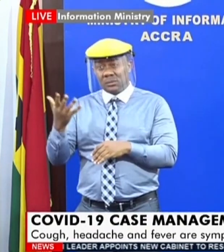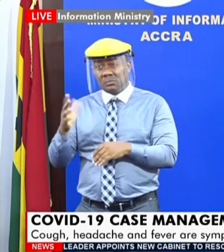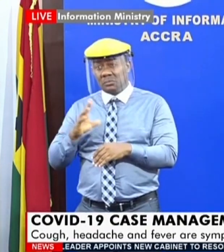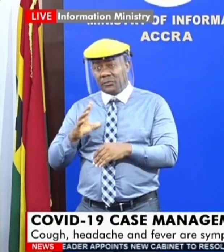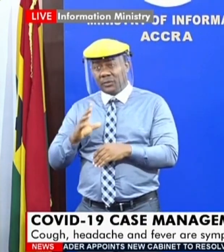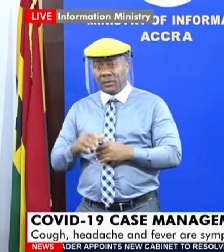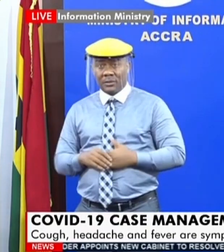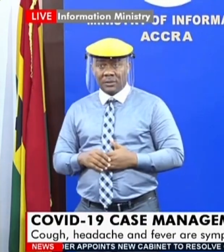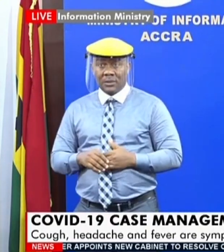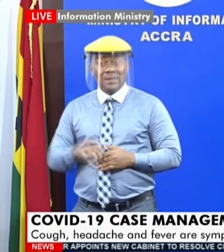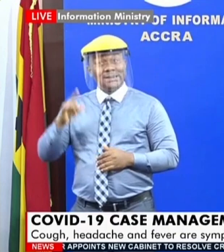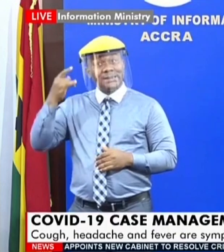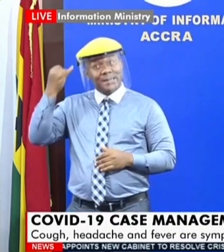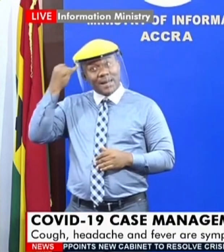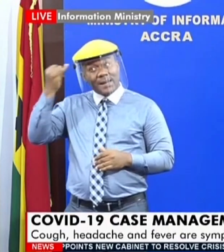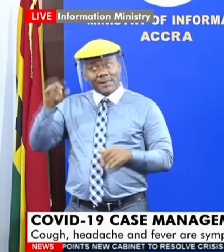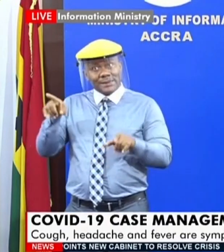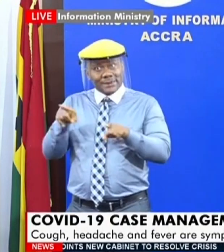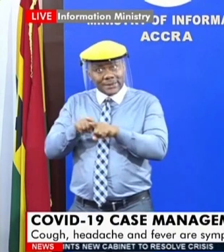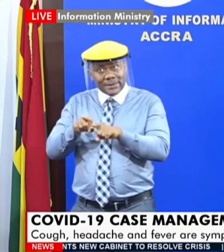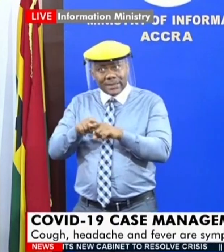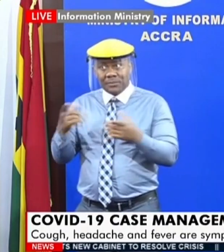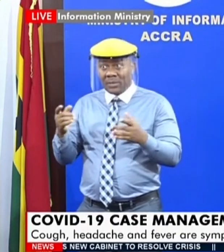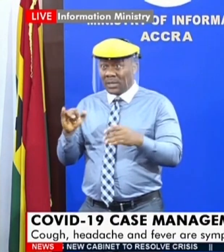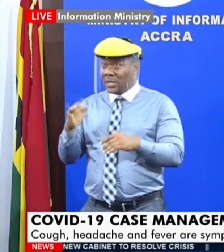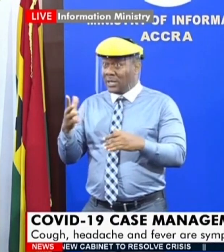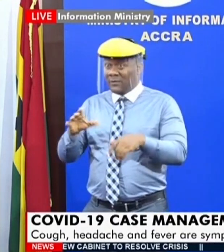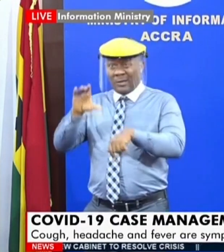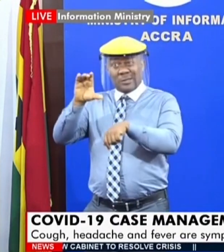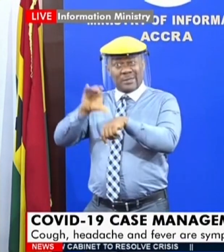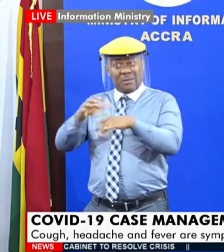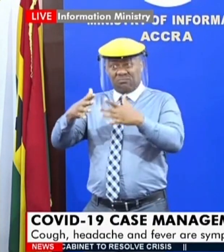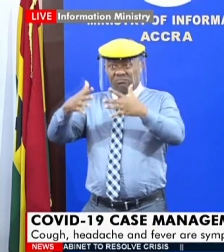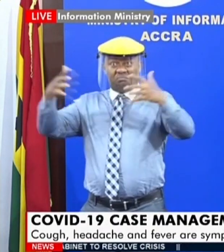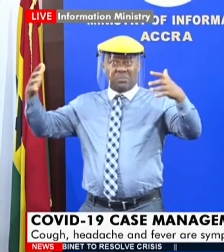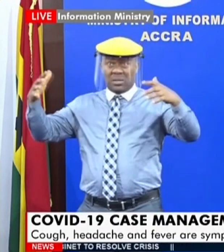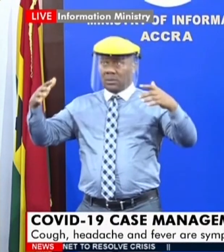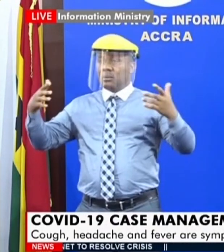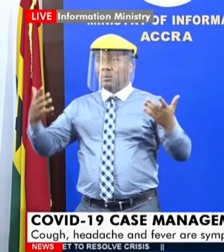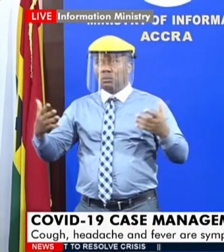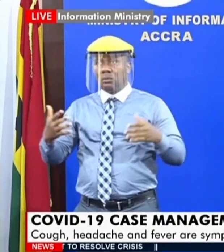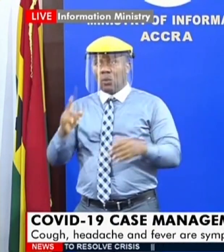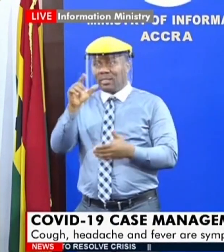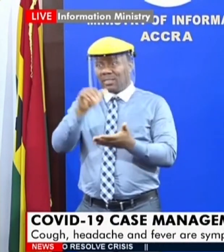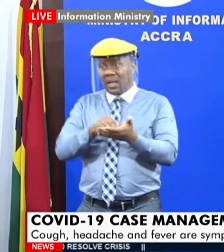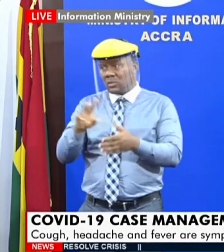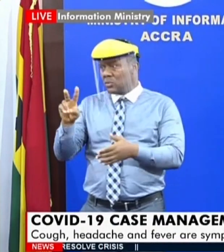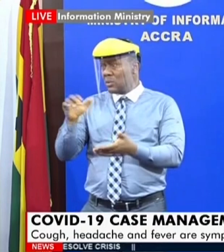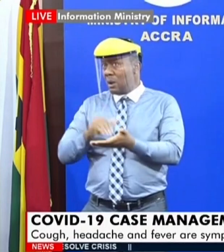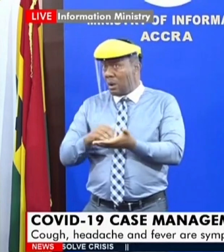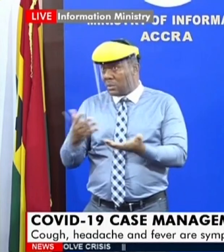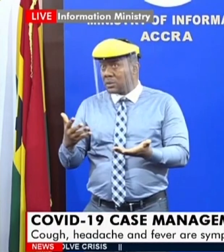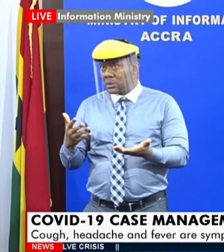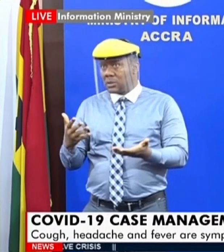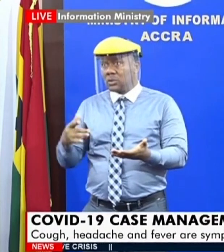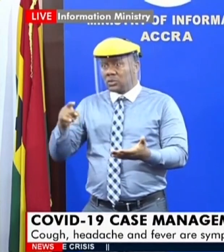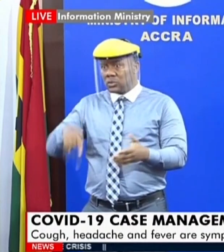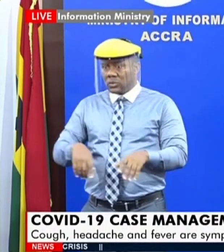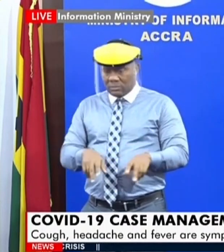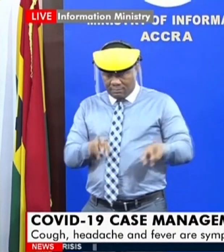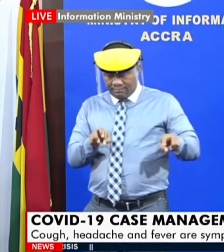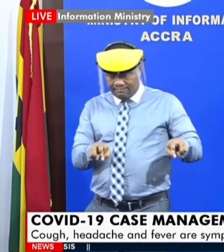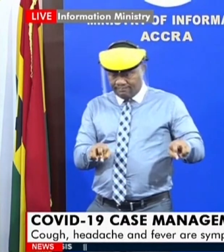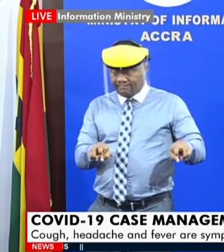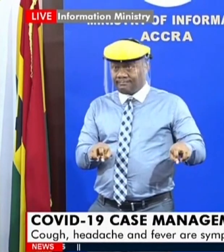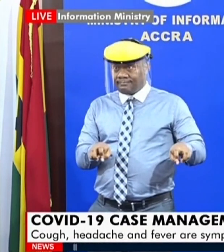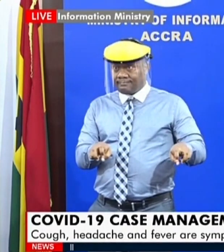50. The same applies. And there are auditoriums that can take 1,000, 2,000, etc. Now the rule is social distancing, and